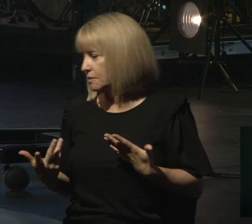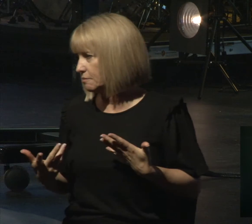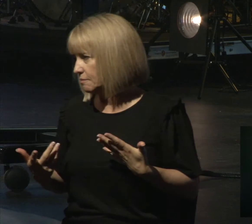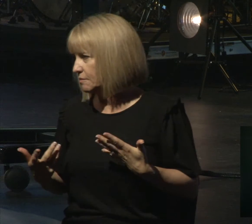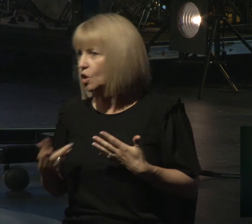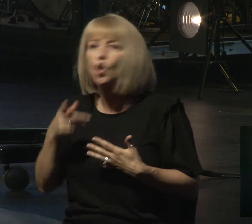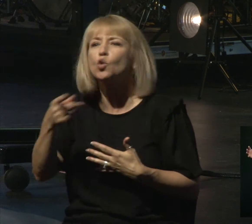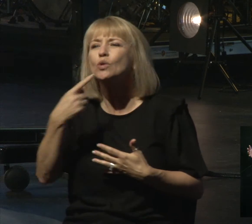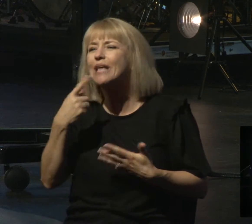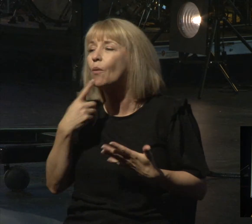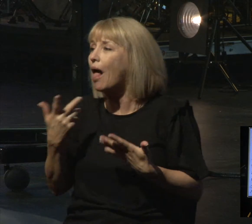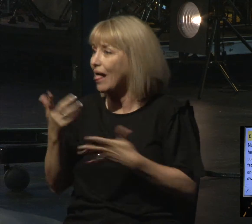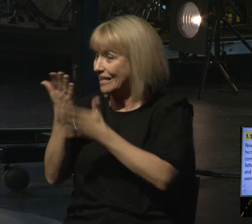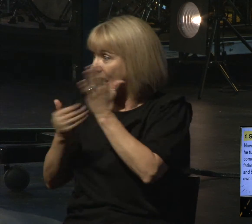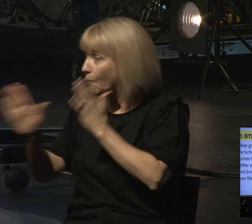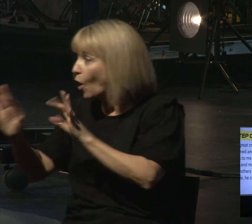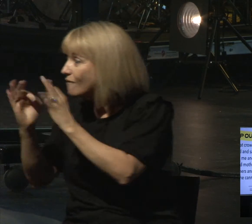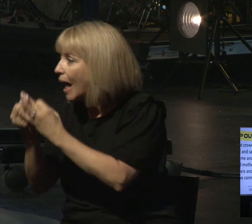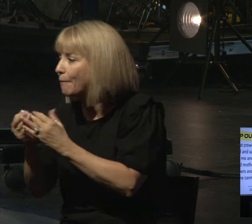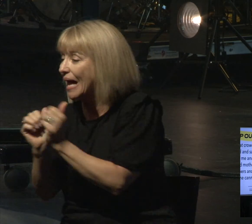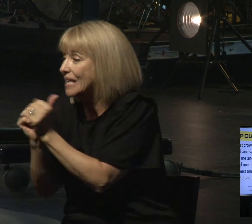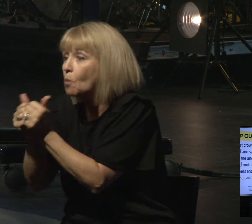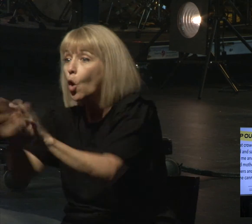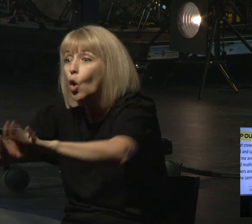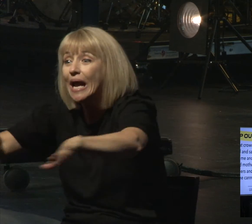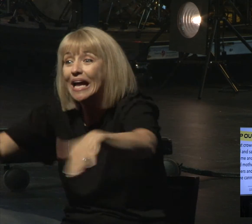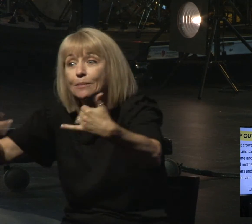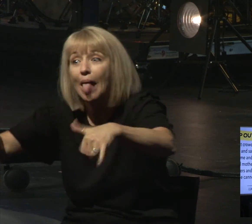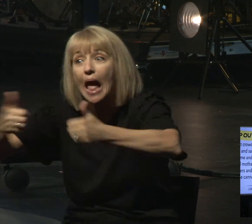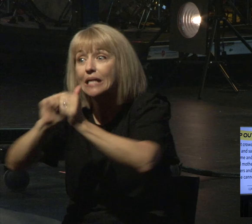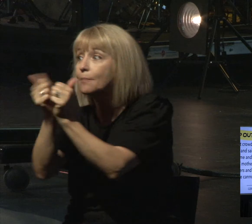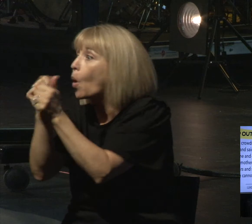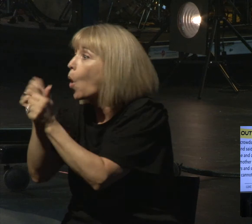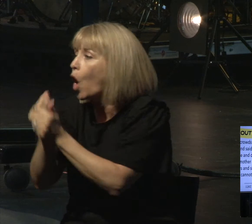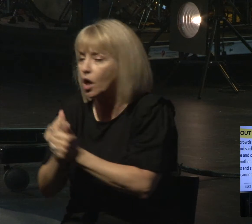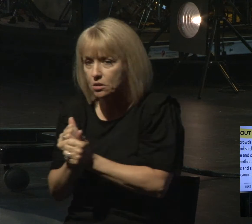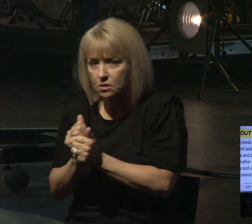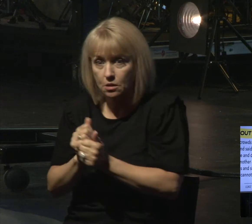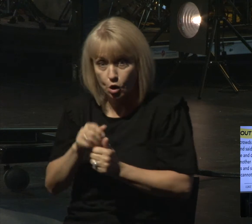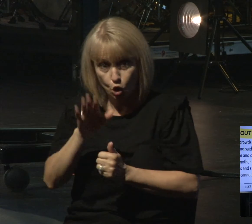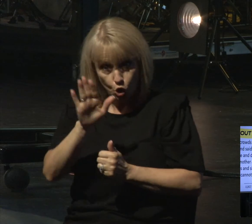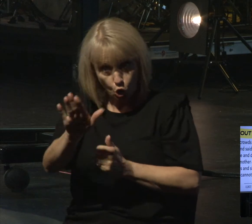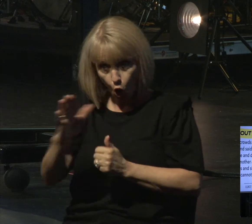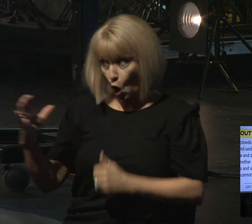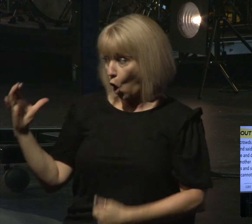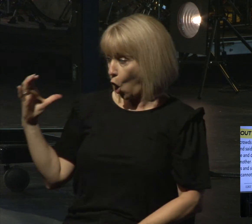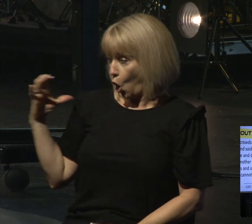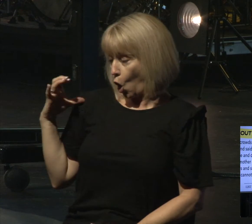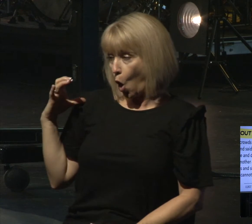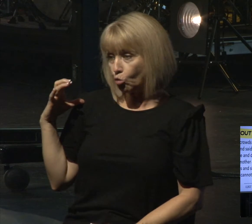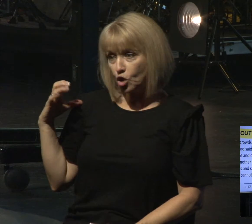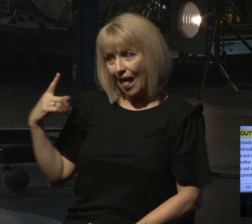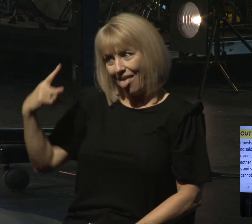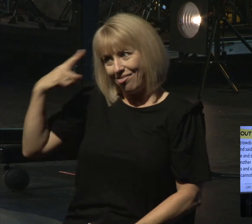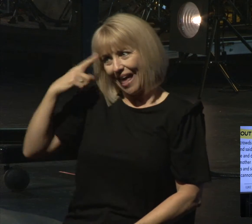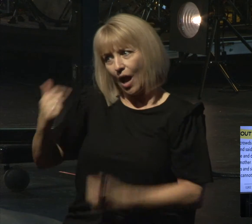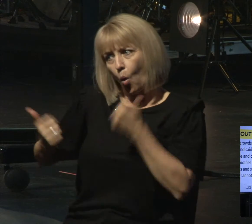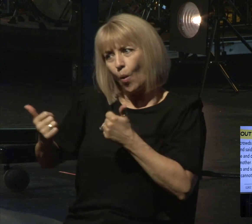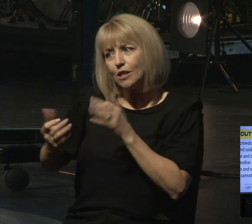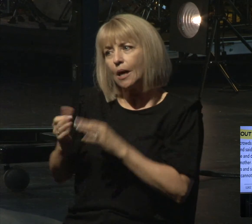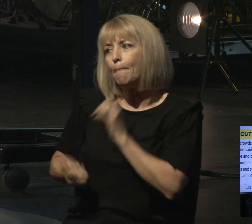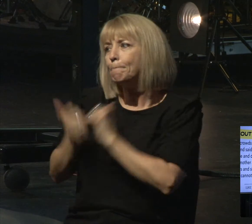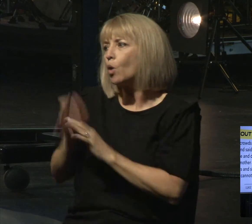are into sports, or some of you teenagers who are into sports, I got a question. Does your coach think that you value Jesus above the